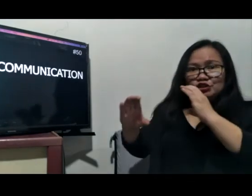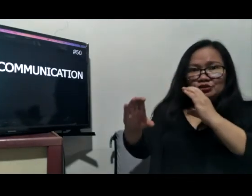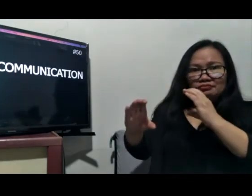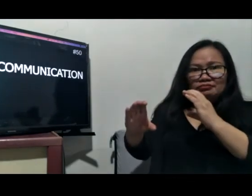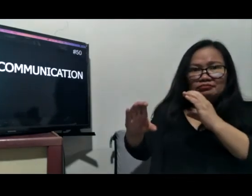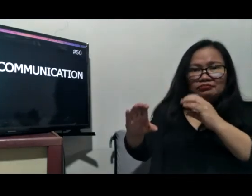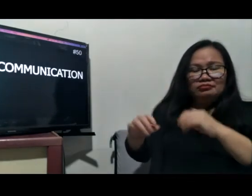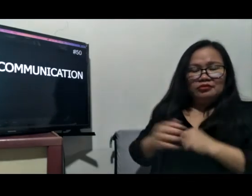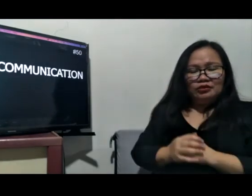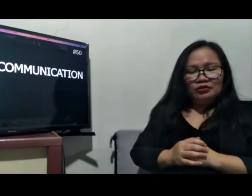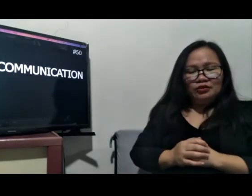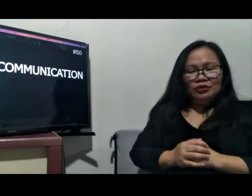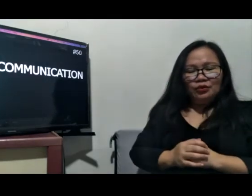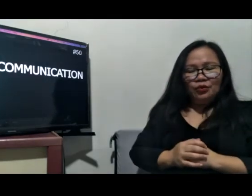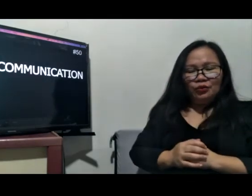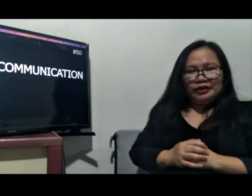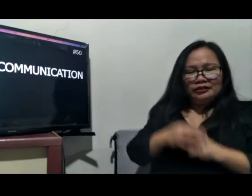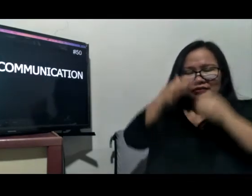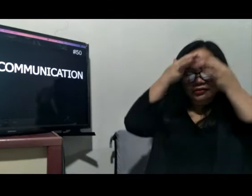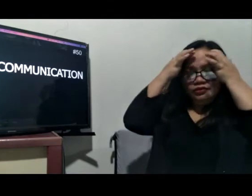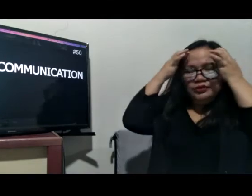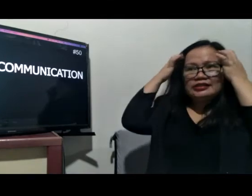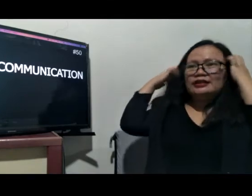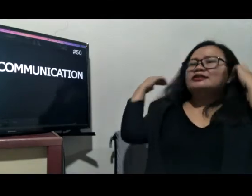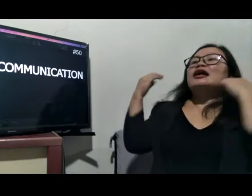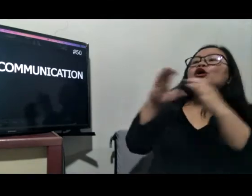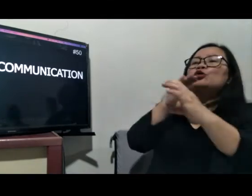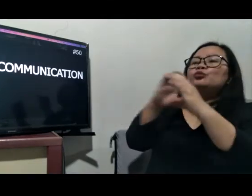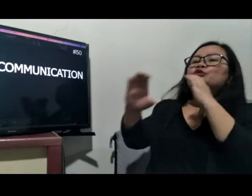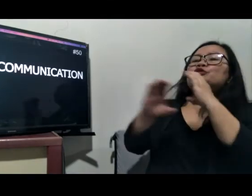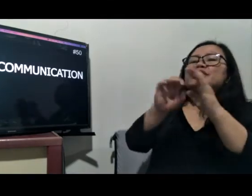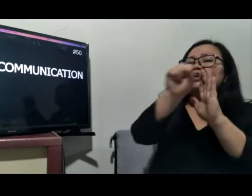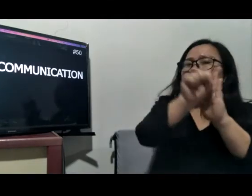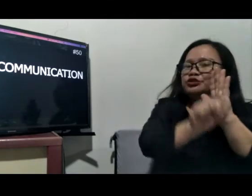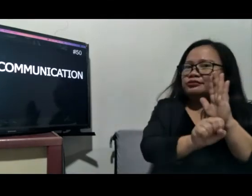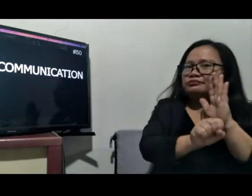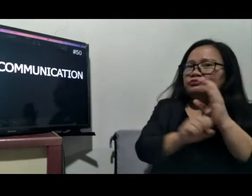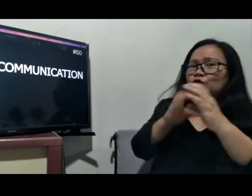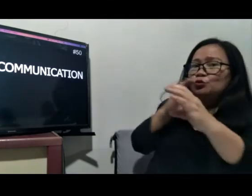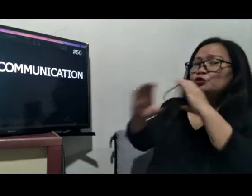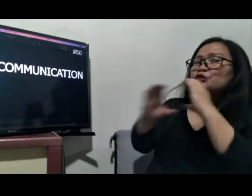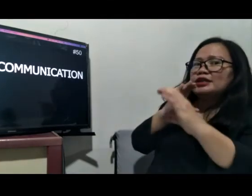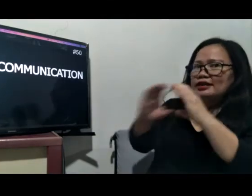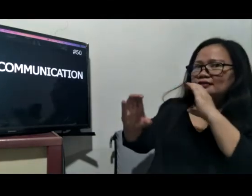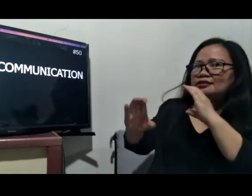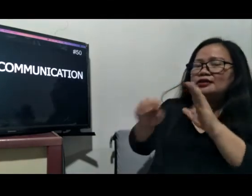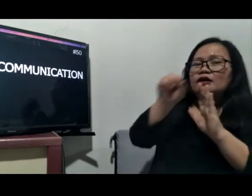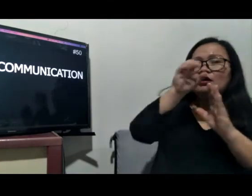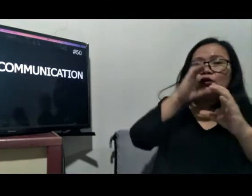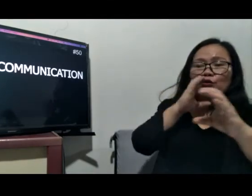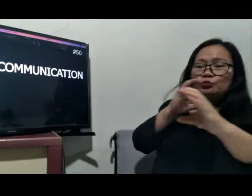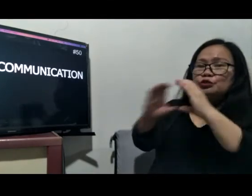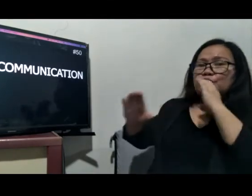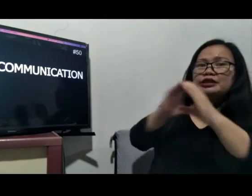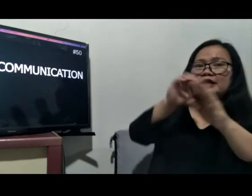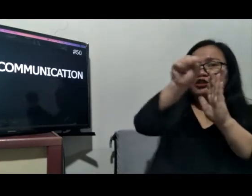Communication, or you sign communication, communicate,